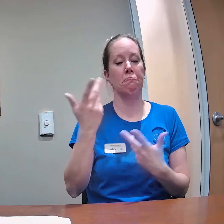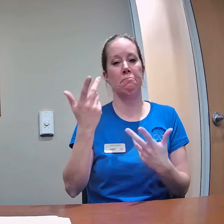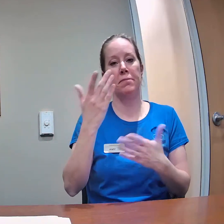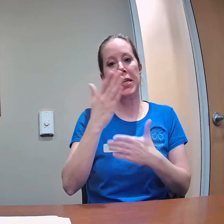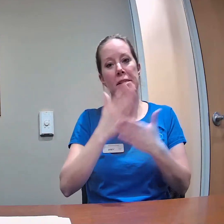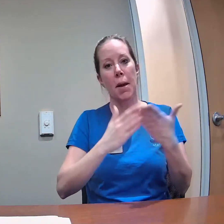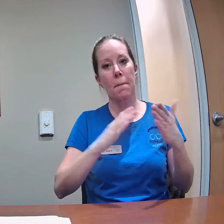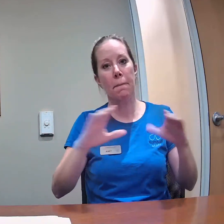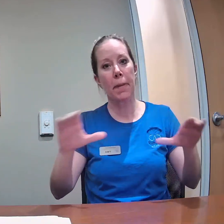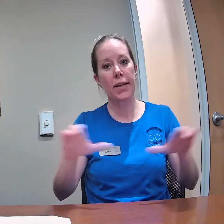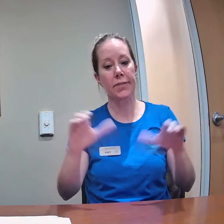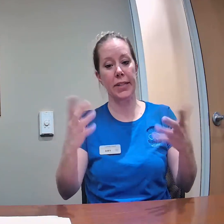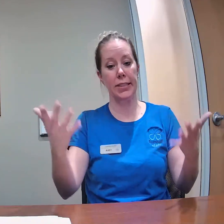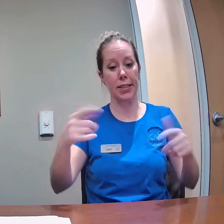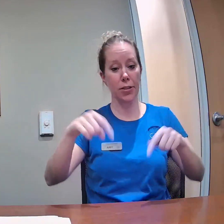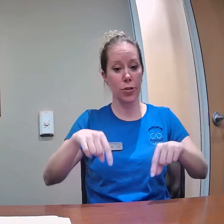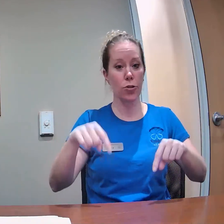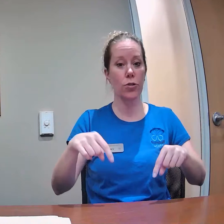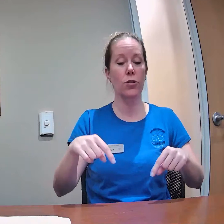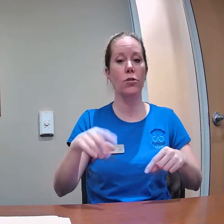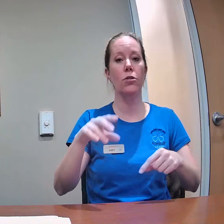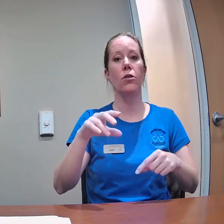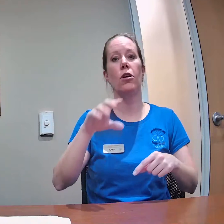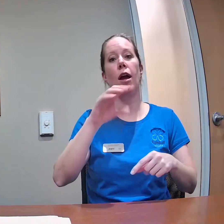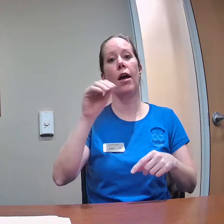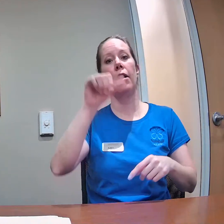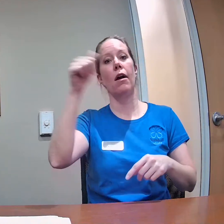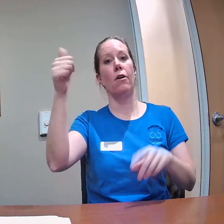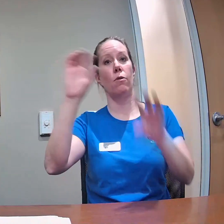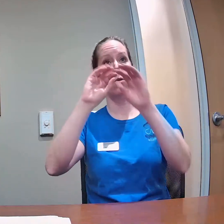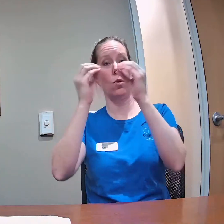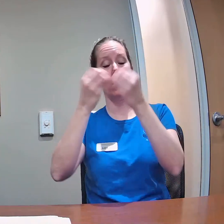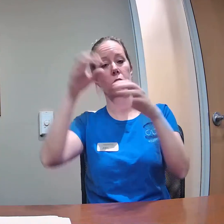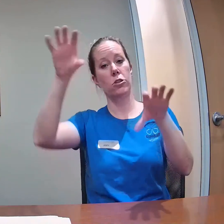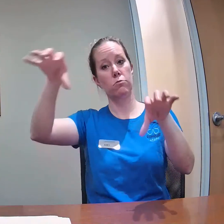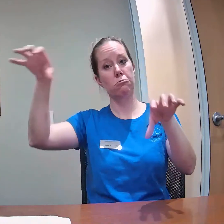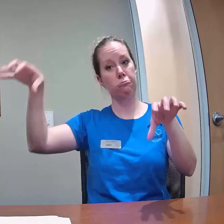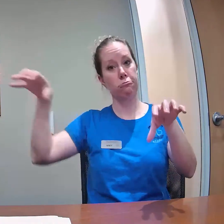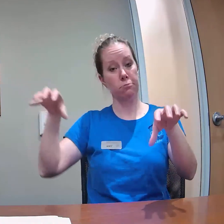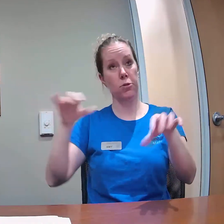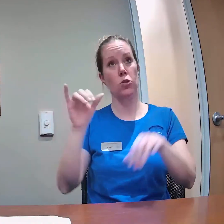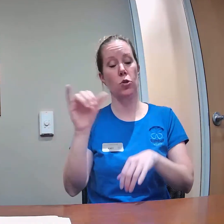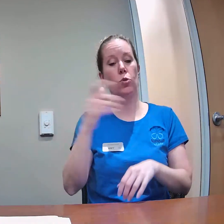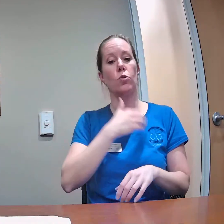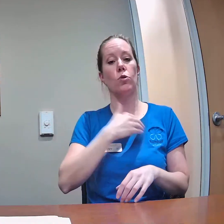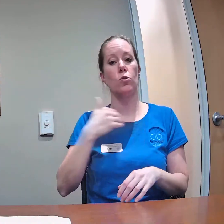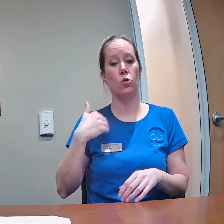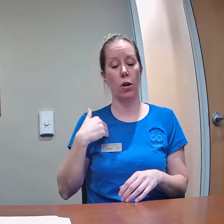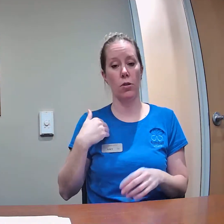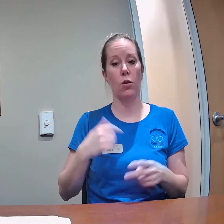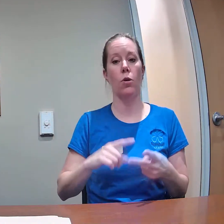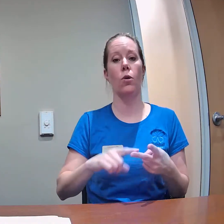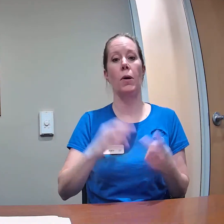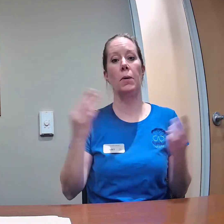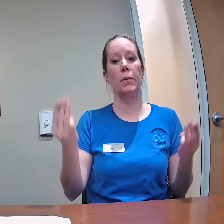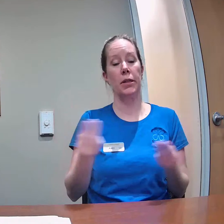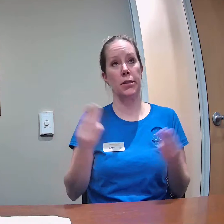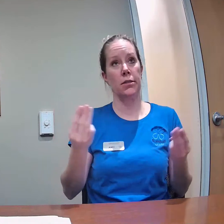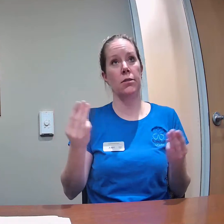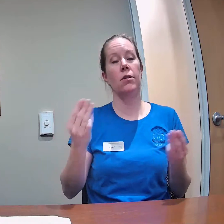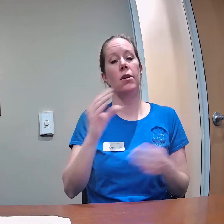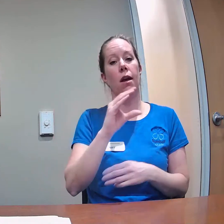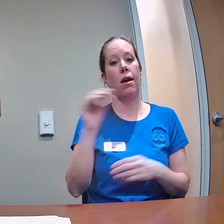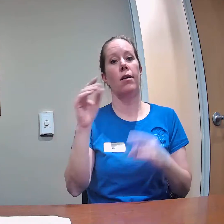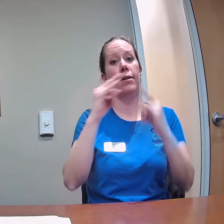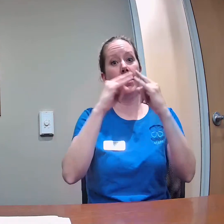some activities that happen here at the home, but also at the other organizations in Toronto, in Milton, and